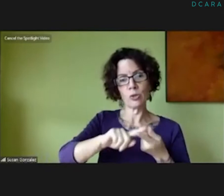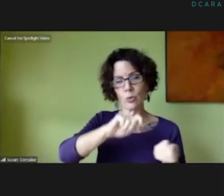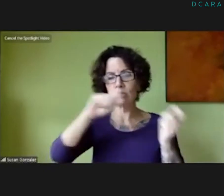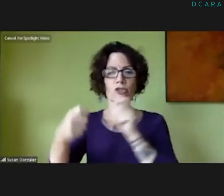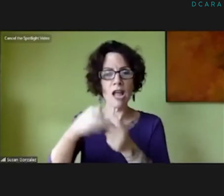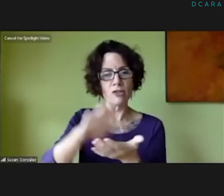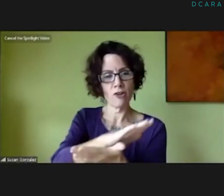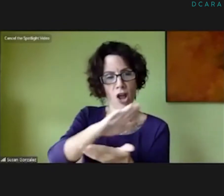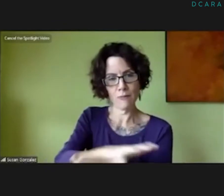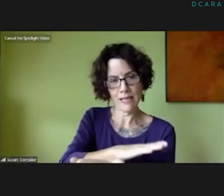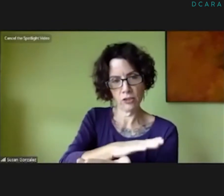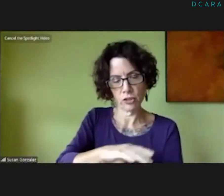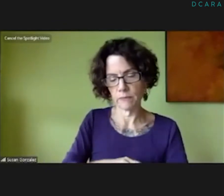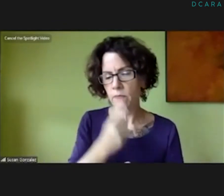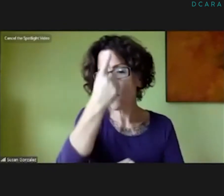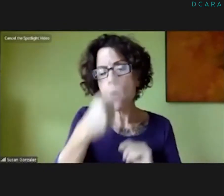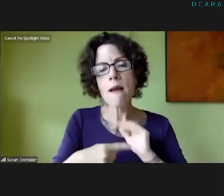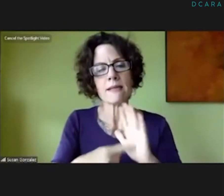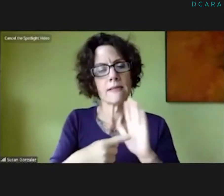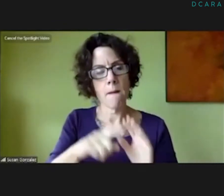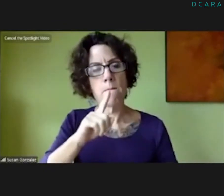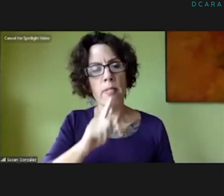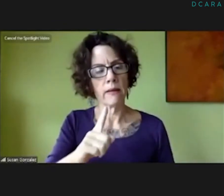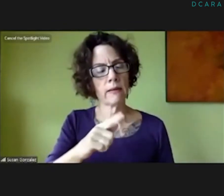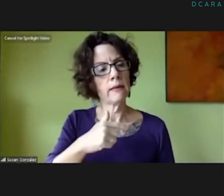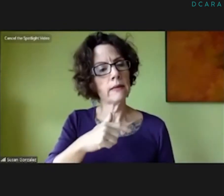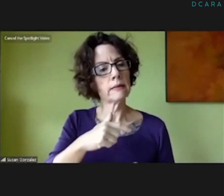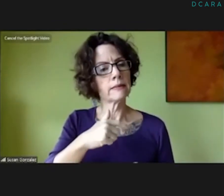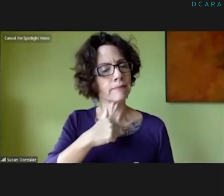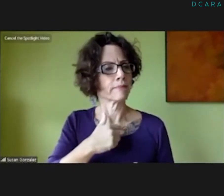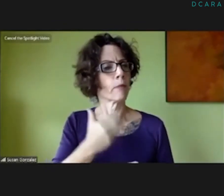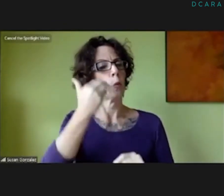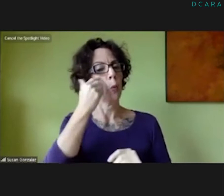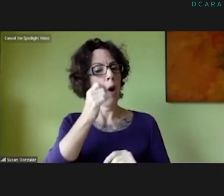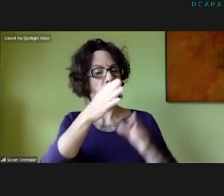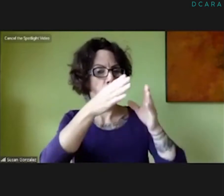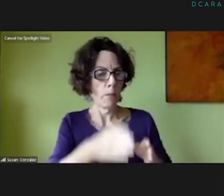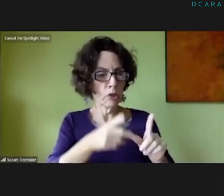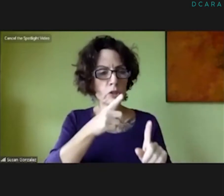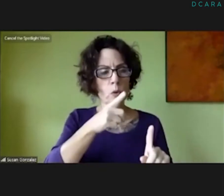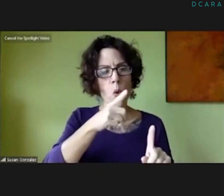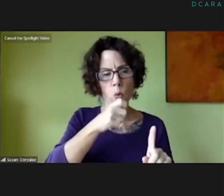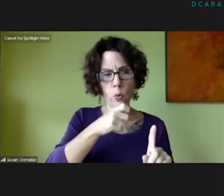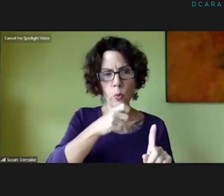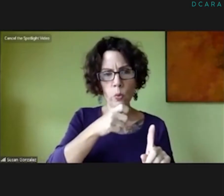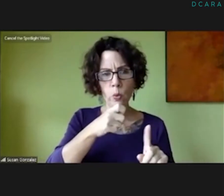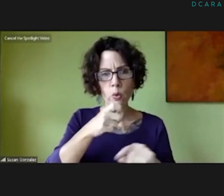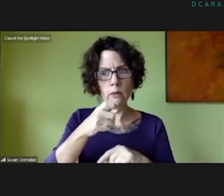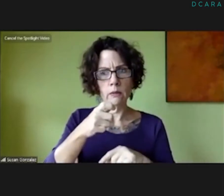being pressured to change their documents. One incident, I know of a